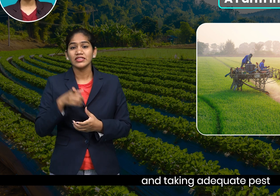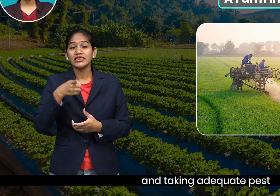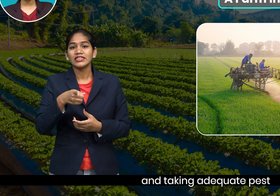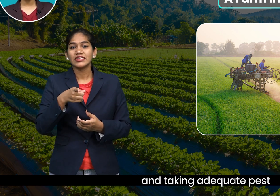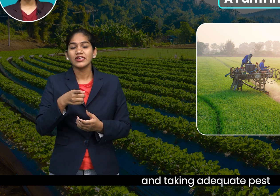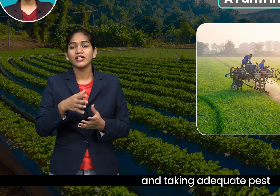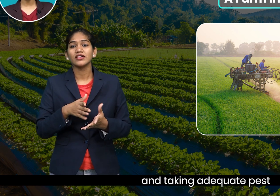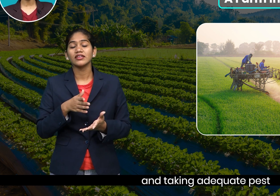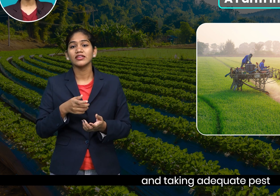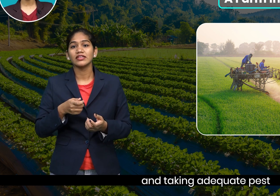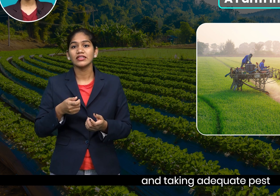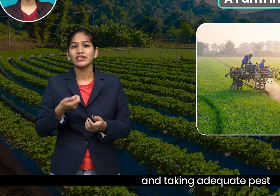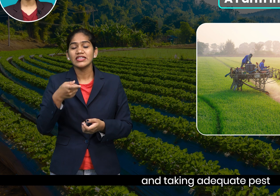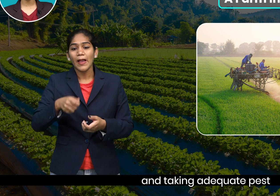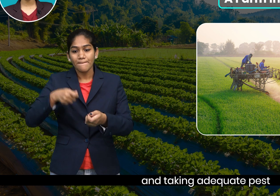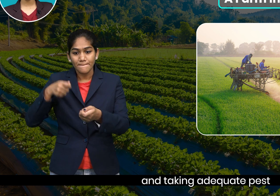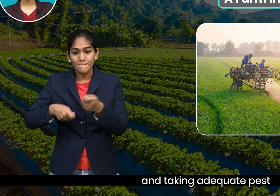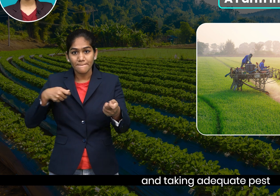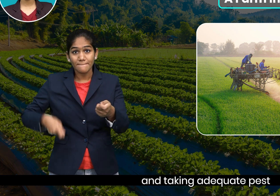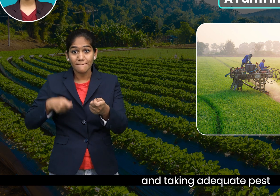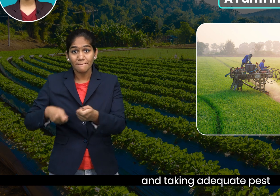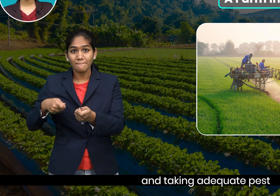pest control measures.